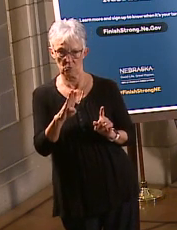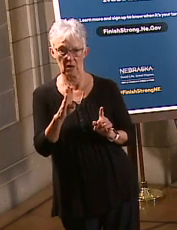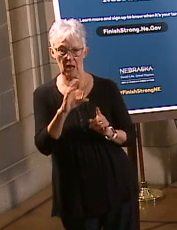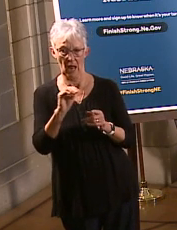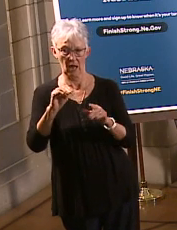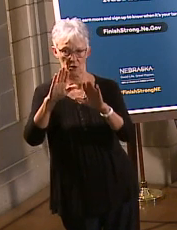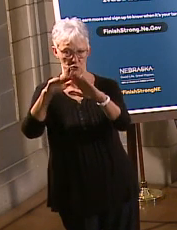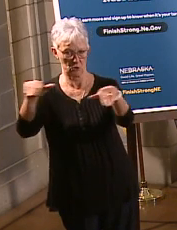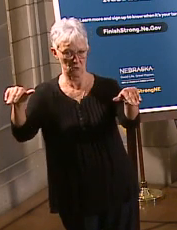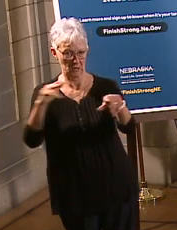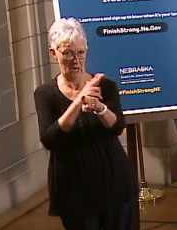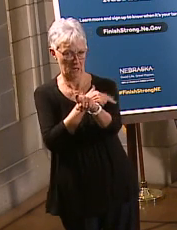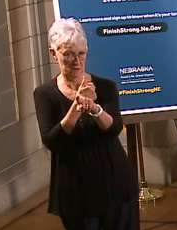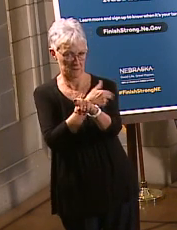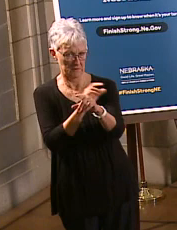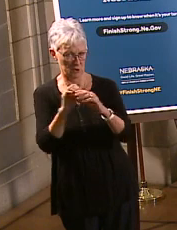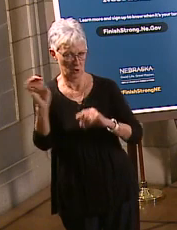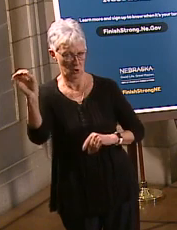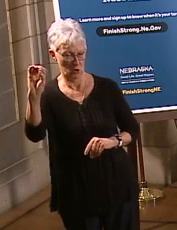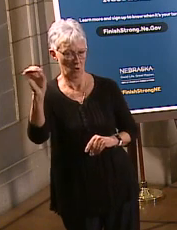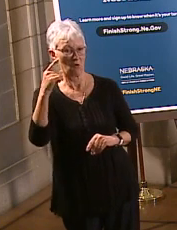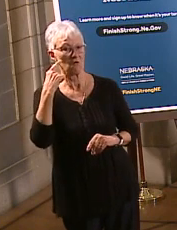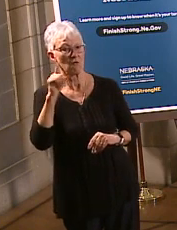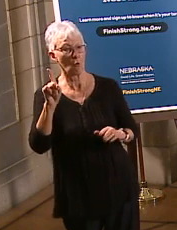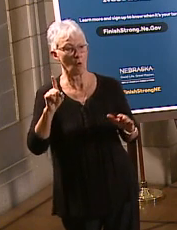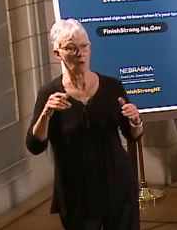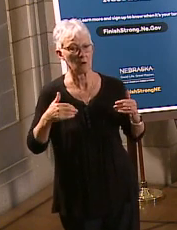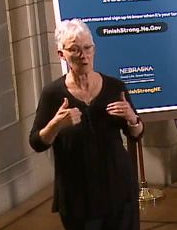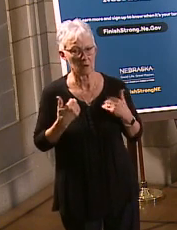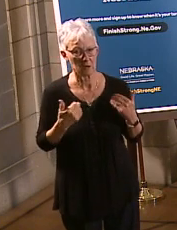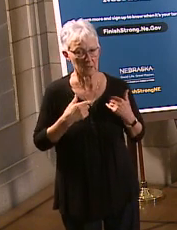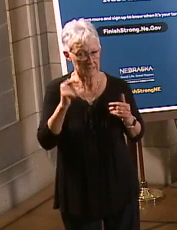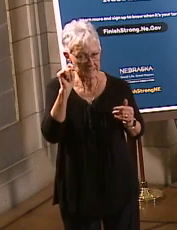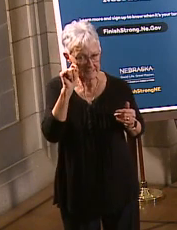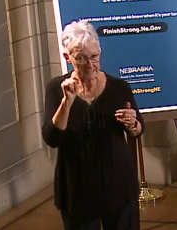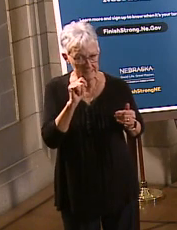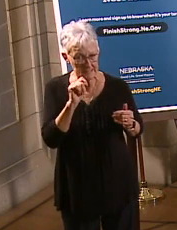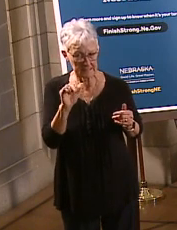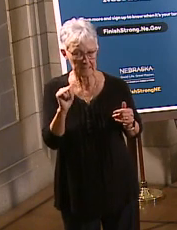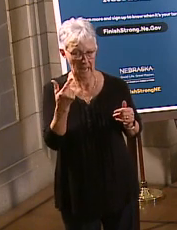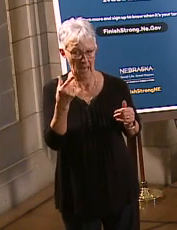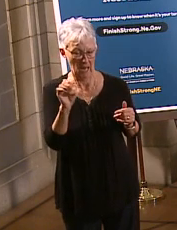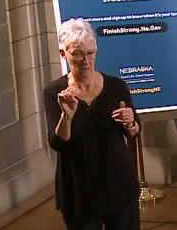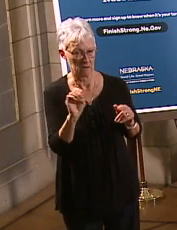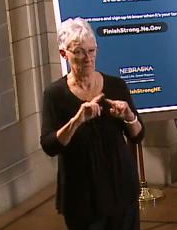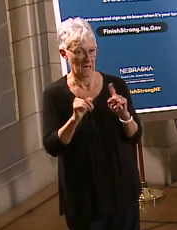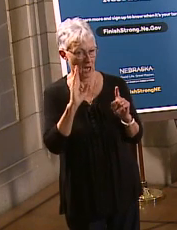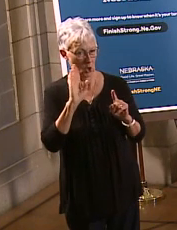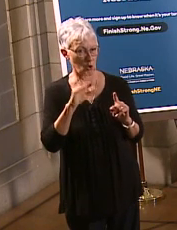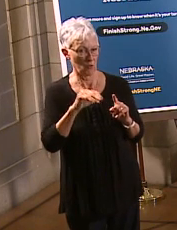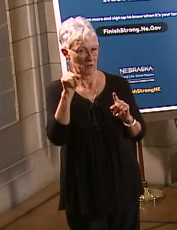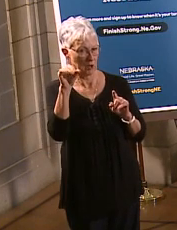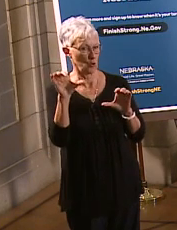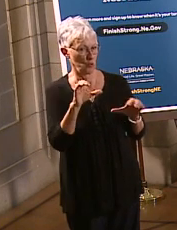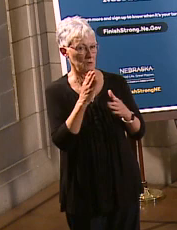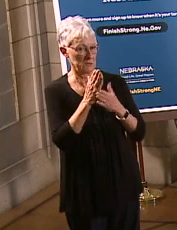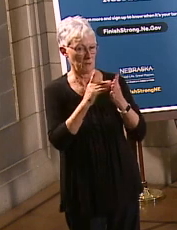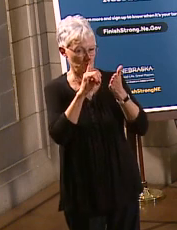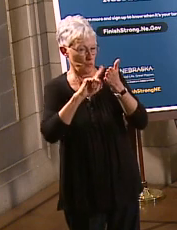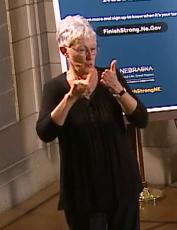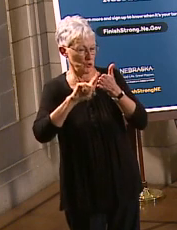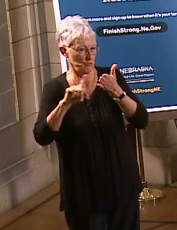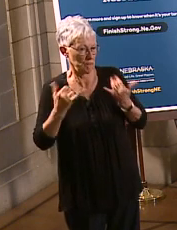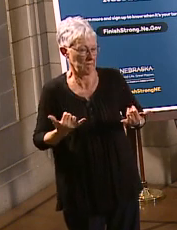Children's Hospital about adolescents. I'm not certain the age category for that, but I know there are studies going on right now. What